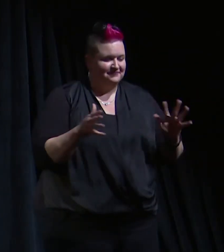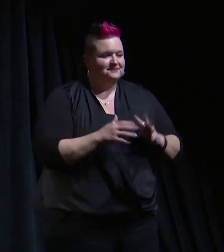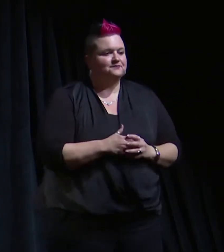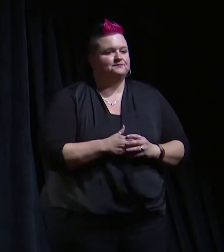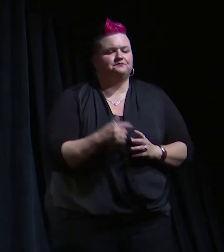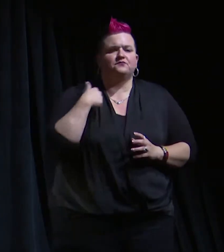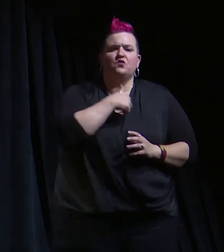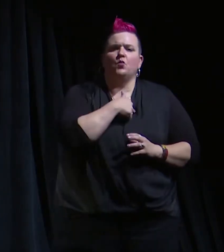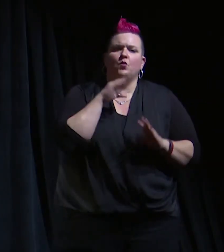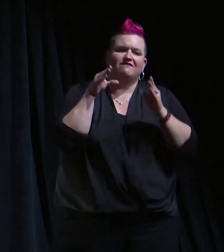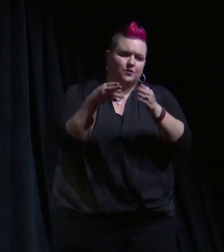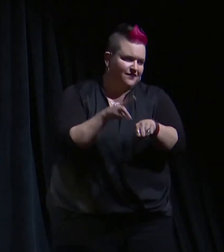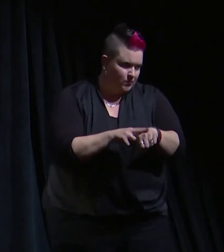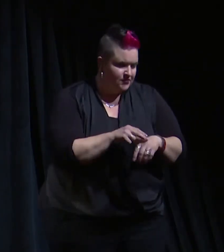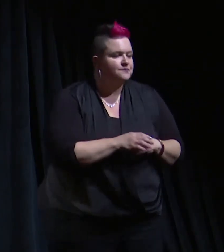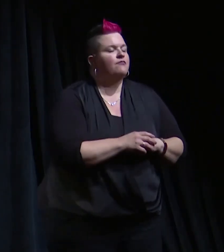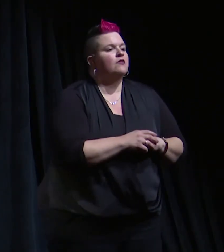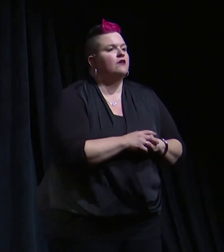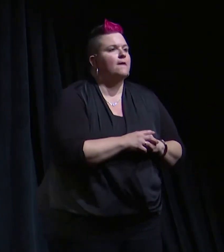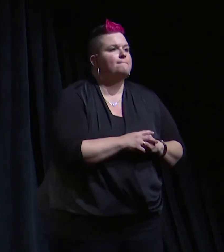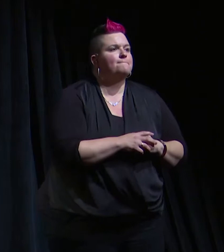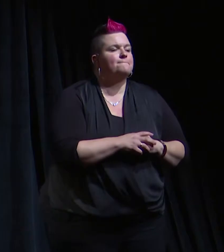We were focusing, of course,